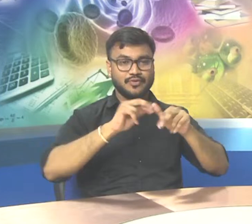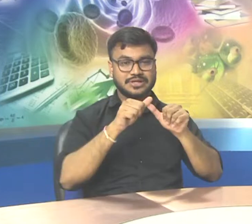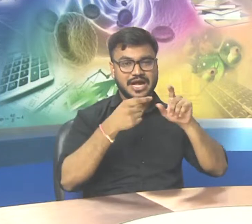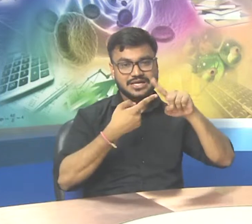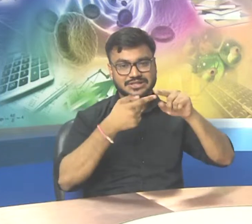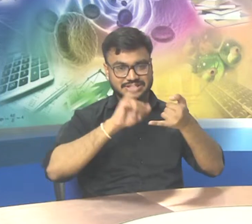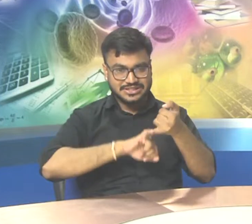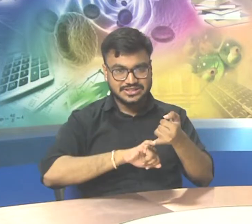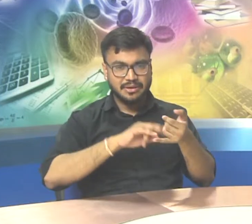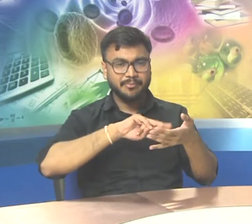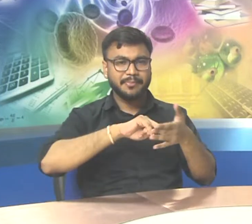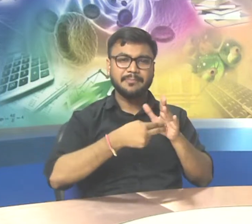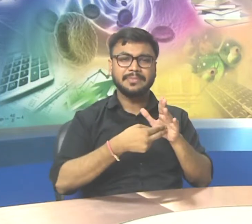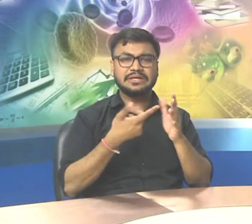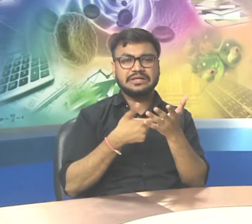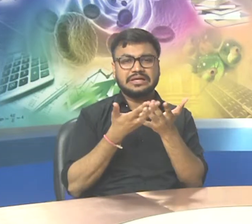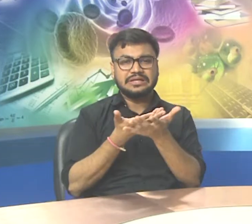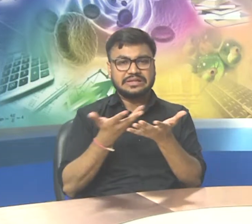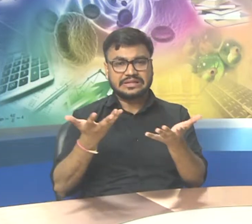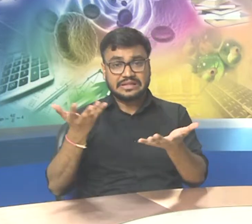is fats,